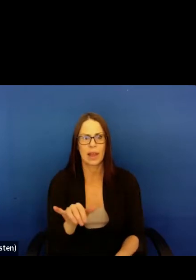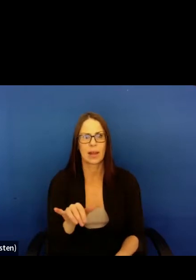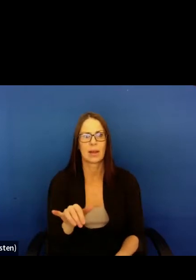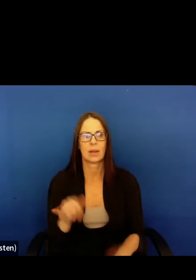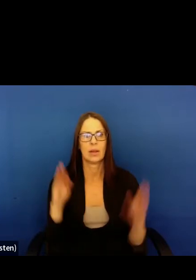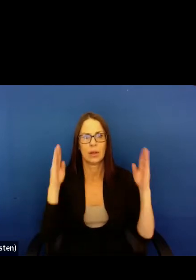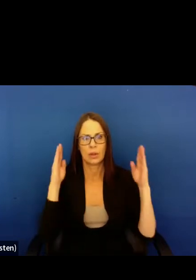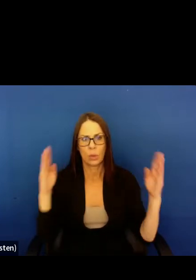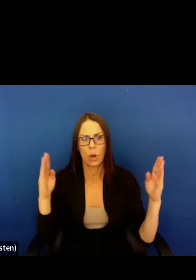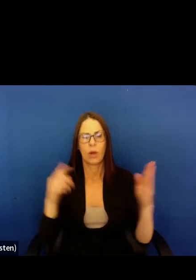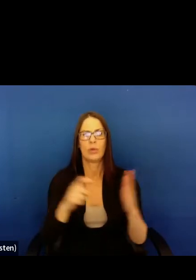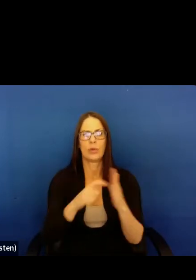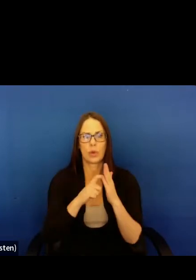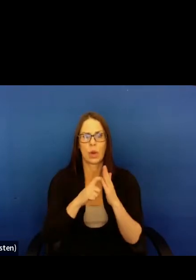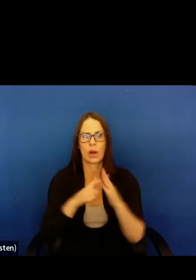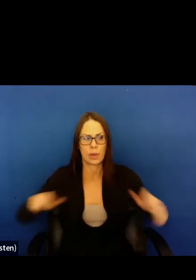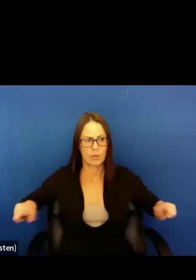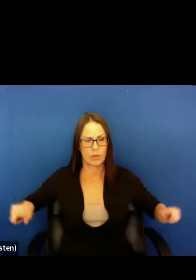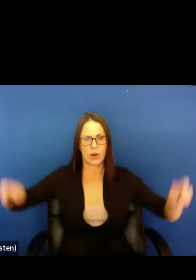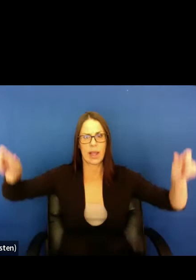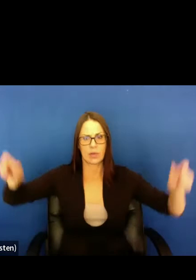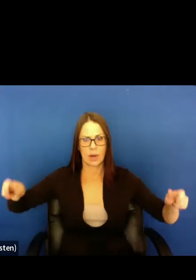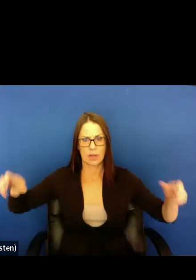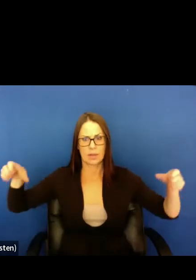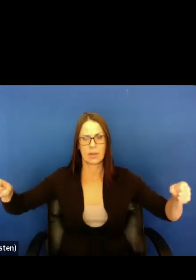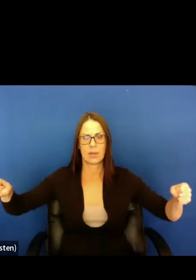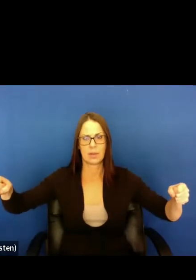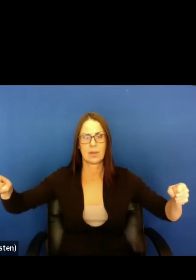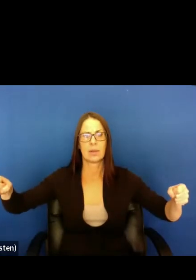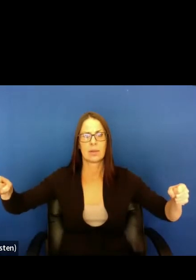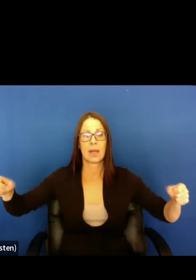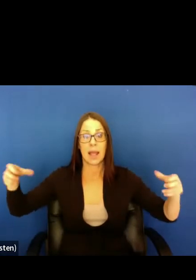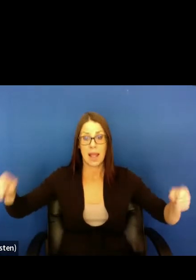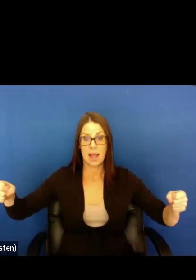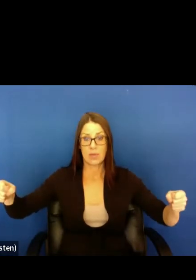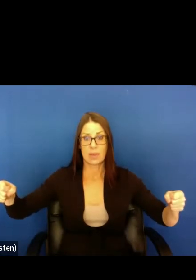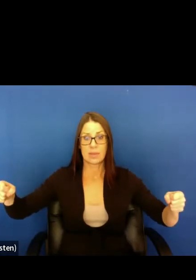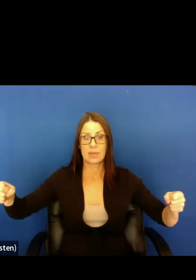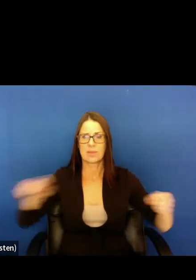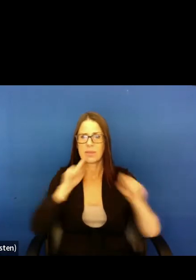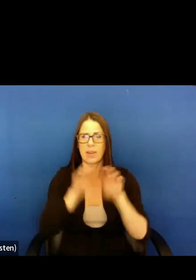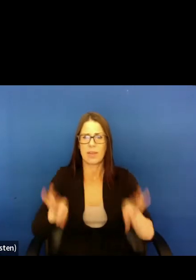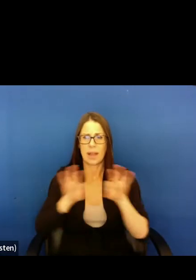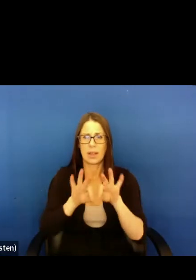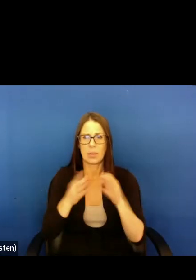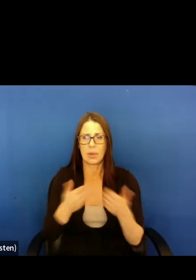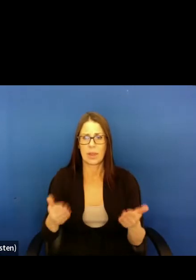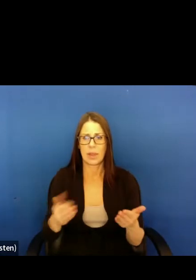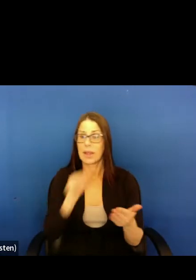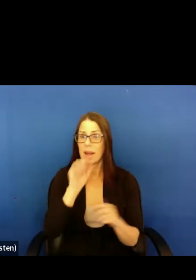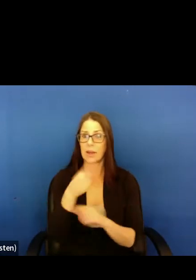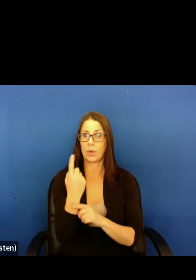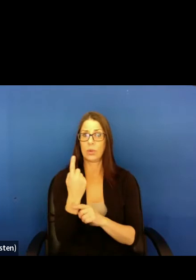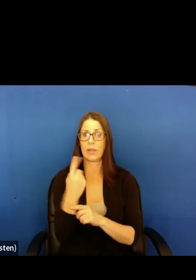requirement for handrails. The handrails are such a valuable thing, not only for public toilet rooms, but this